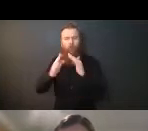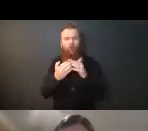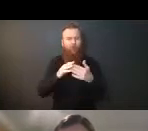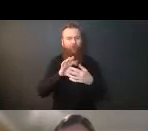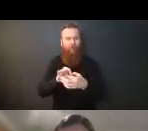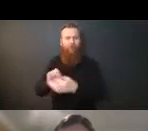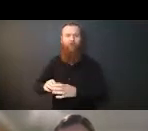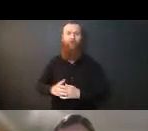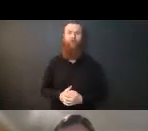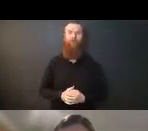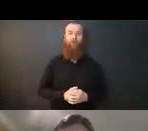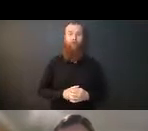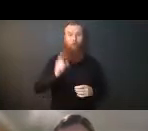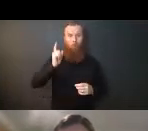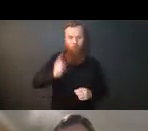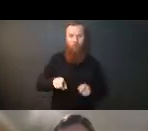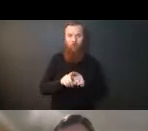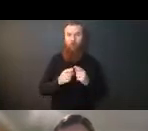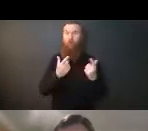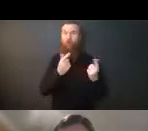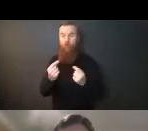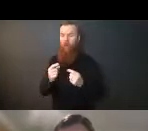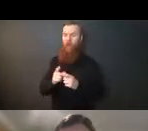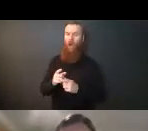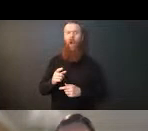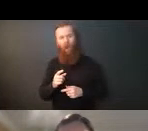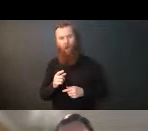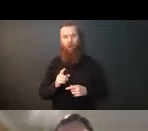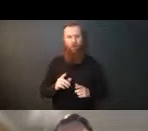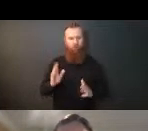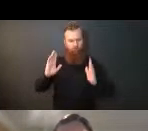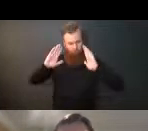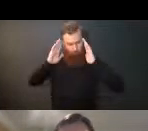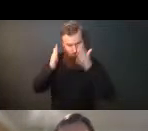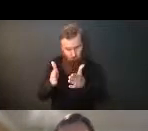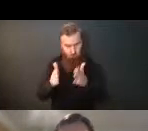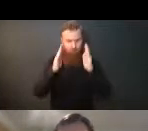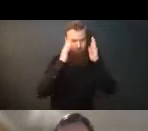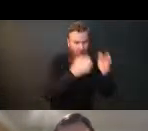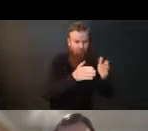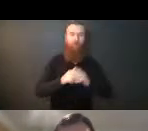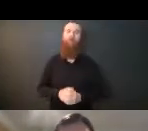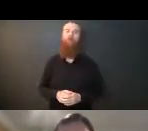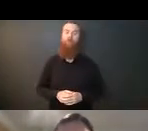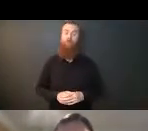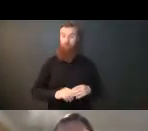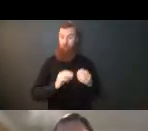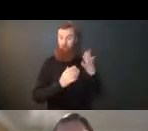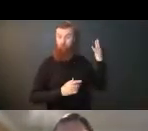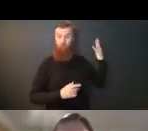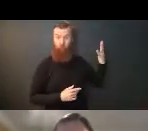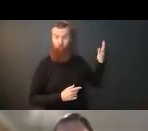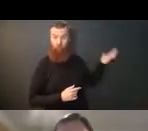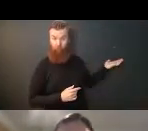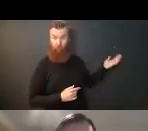way. Then on the fourth module, we'll look at disability inclusion and sensitive services. That means